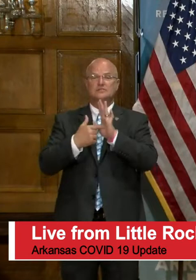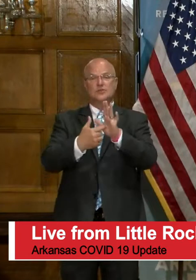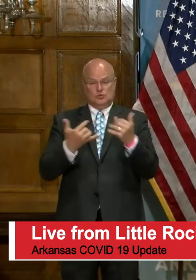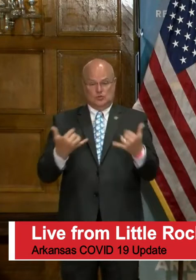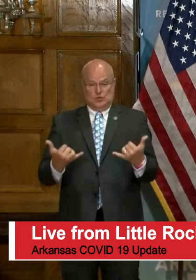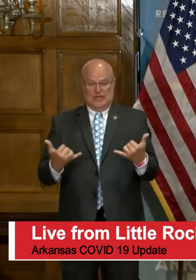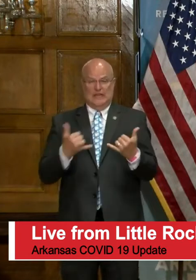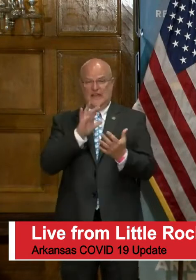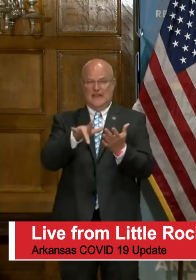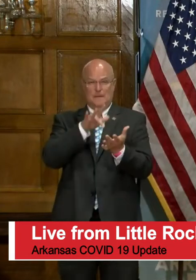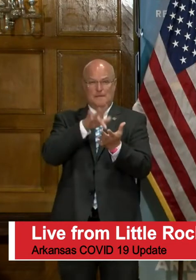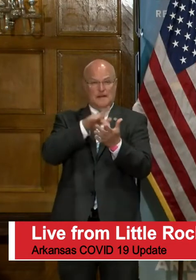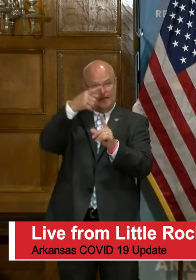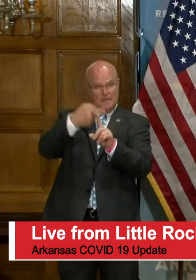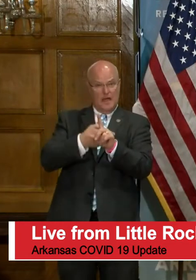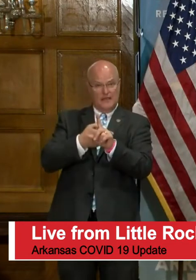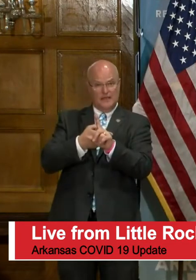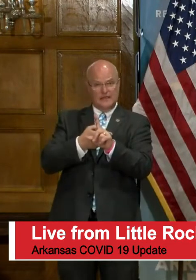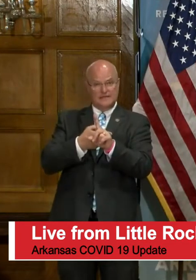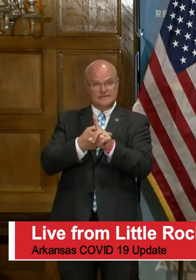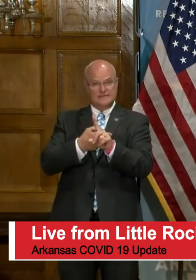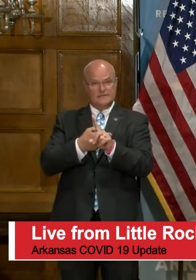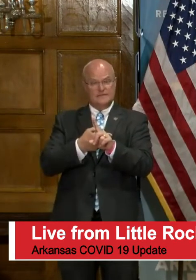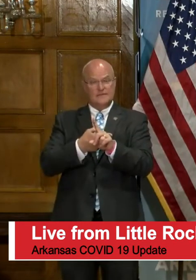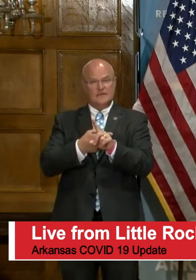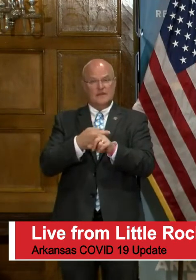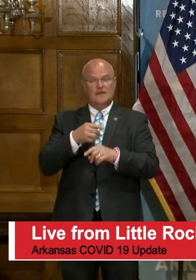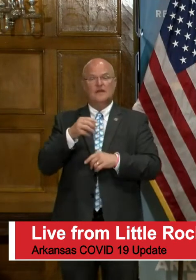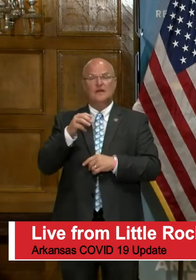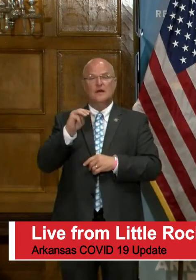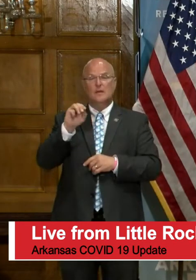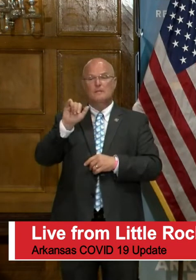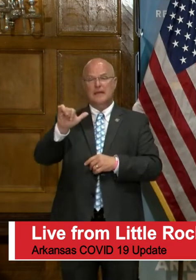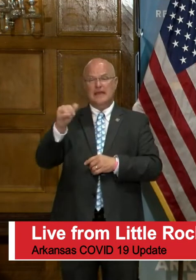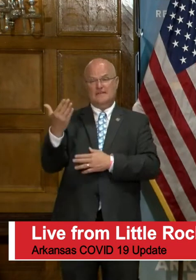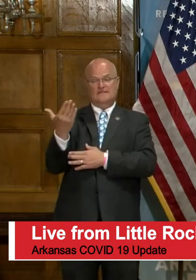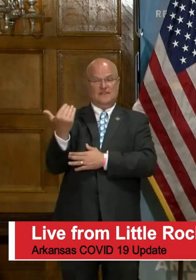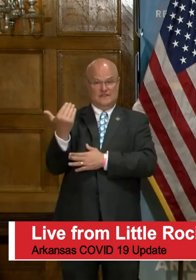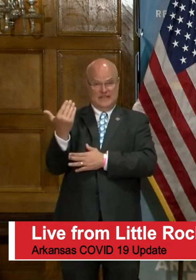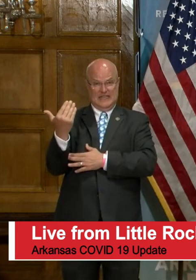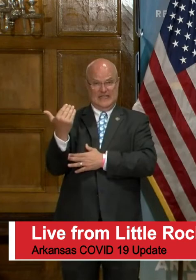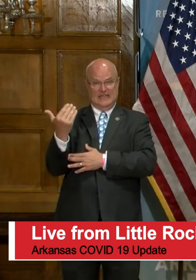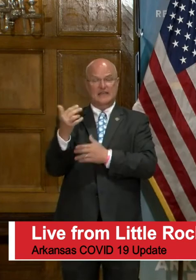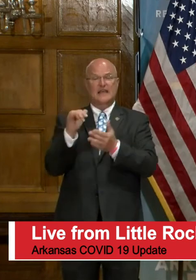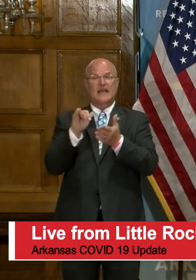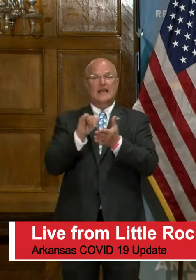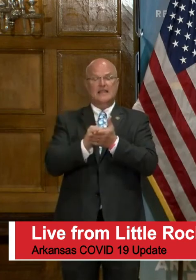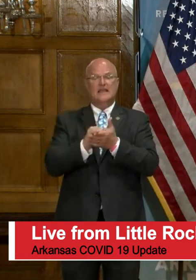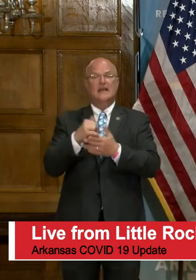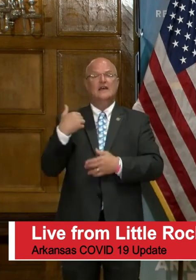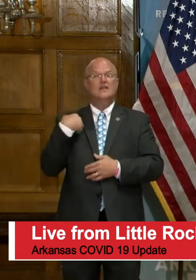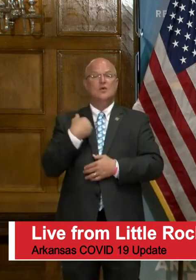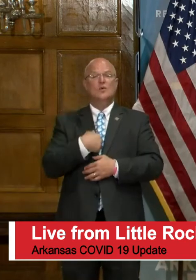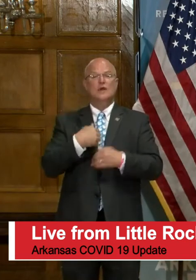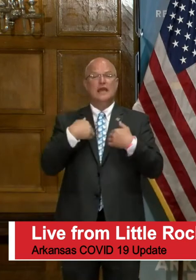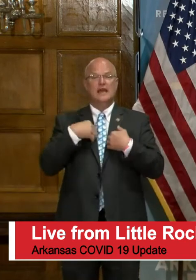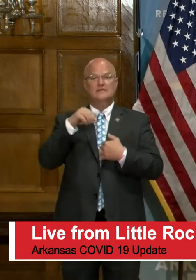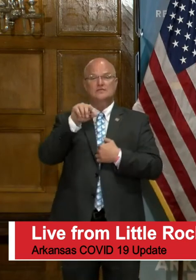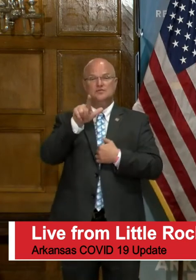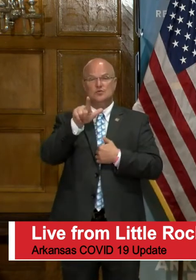shows right here in the middle of the month, here on May 15th, that we are at